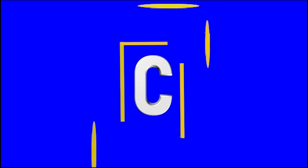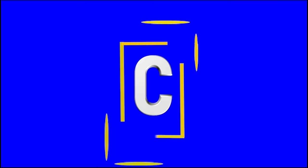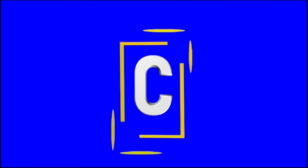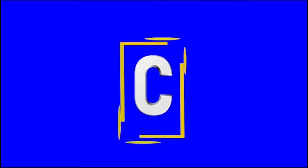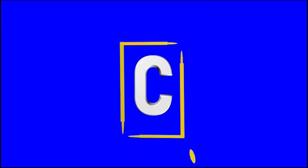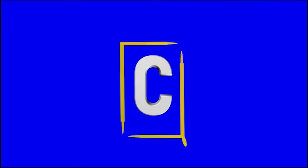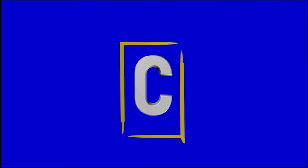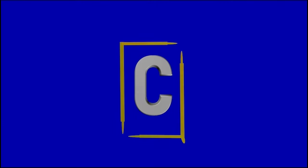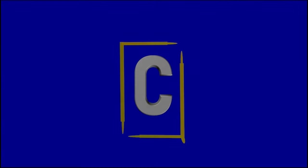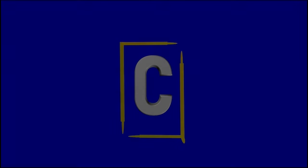Bye.